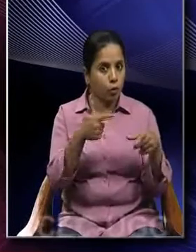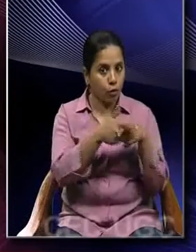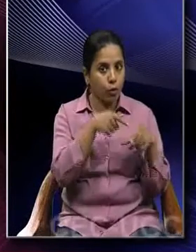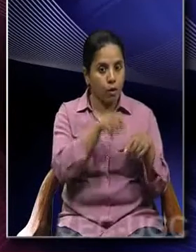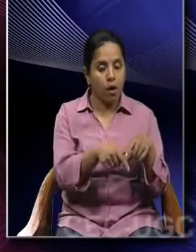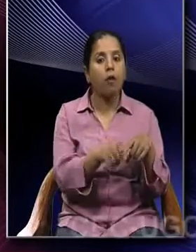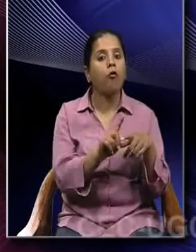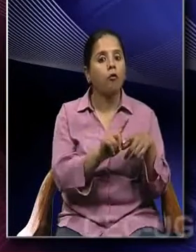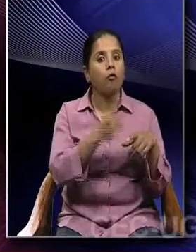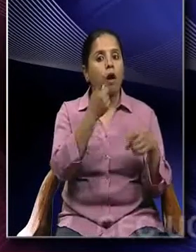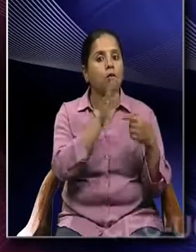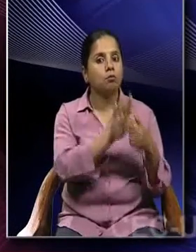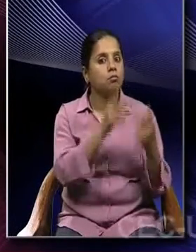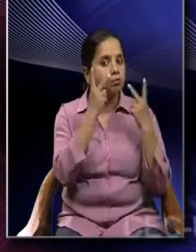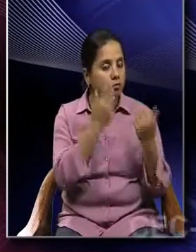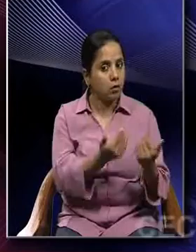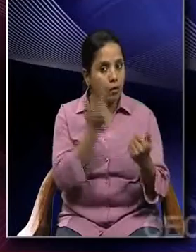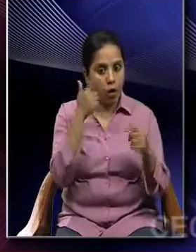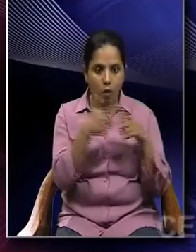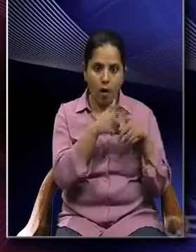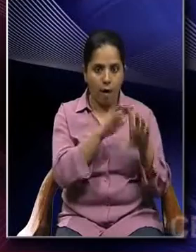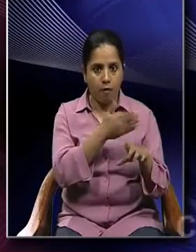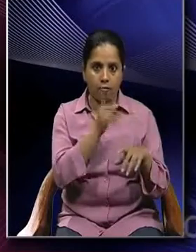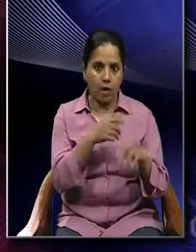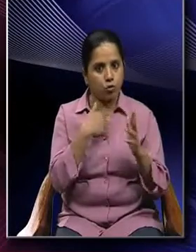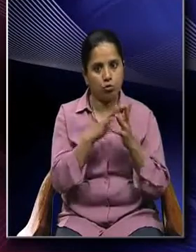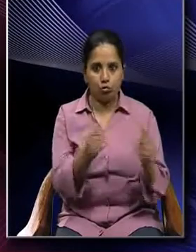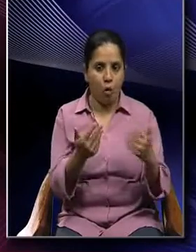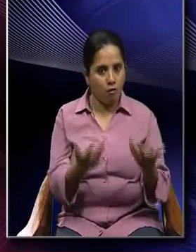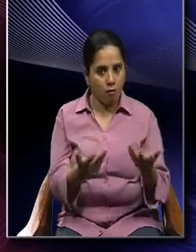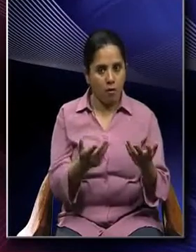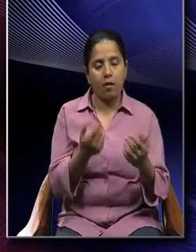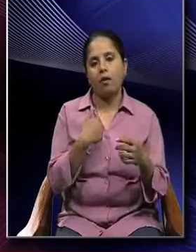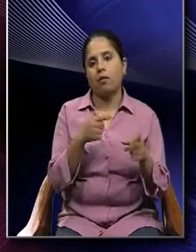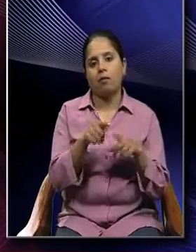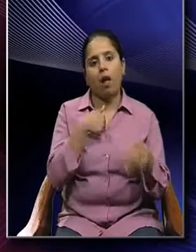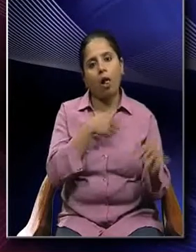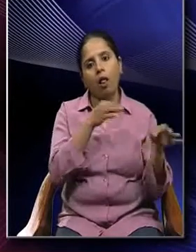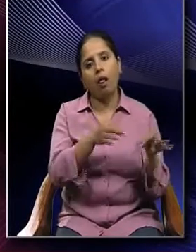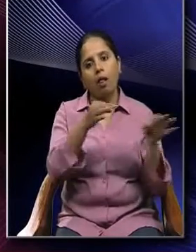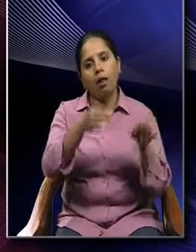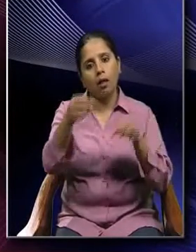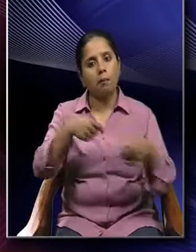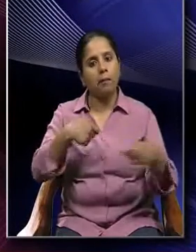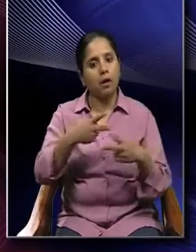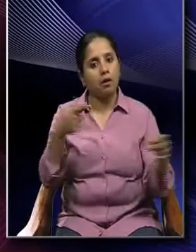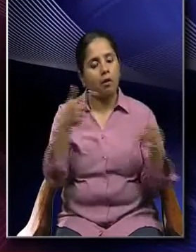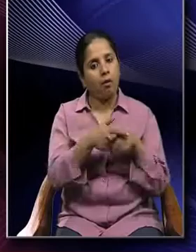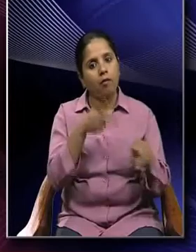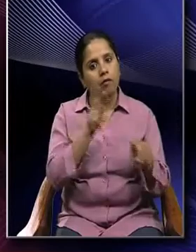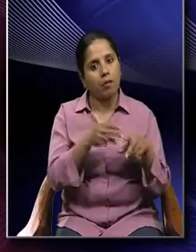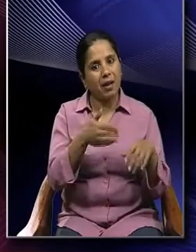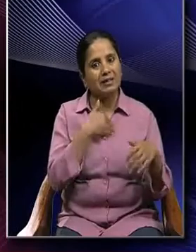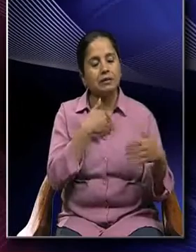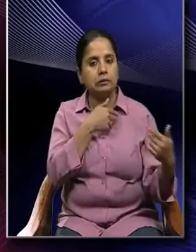primacy, because once conflict is there, we have to resolve it. We cannot carry on our business with the conflicts, with the